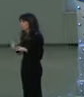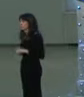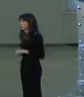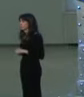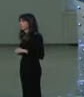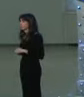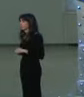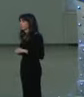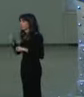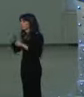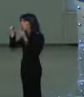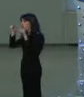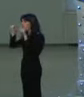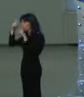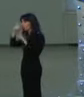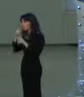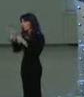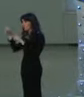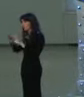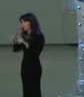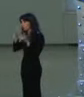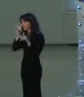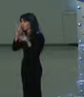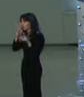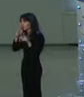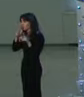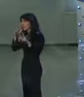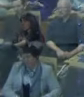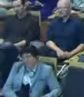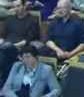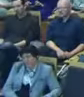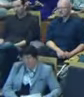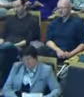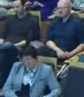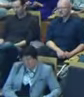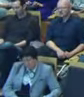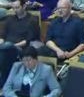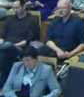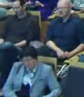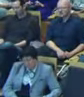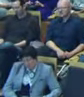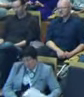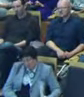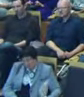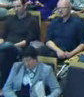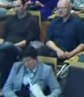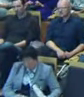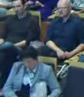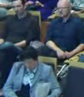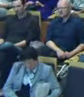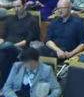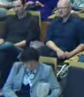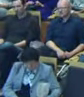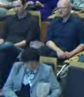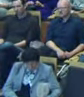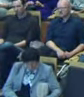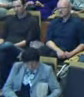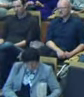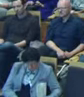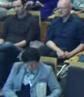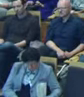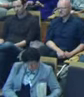a paper by Hannah Higgins discussing the work, and he said, this is an example of an intermediate artwork. We